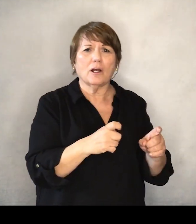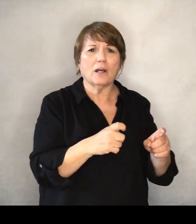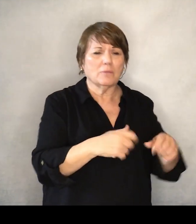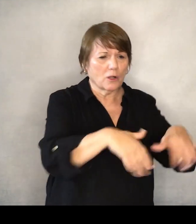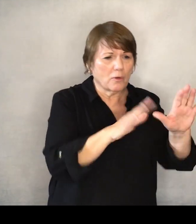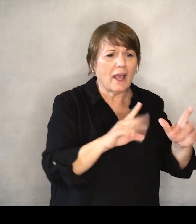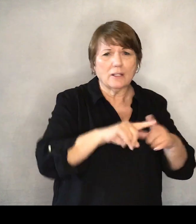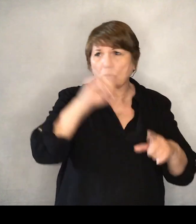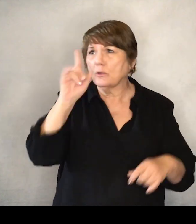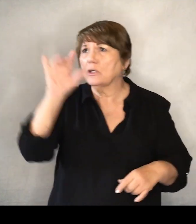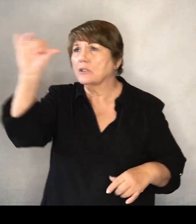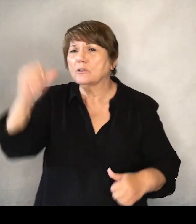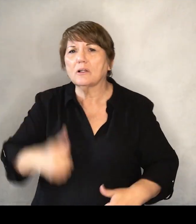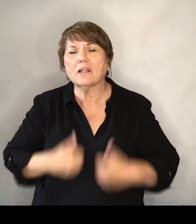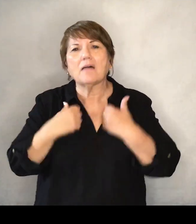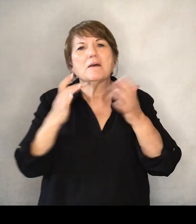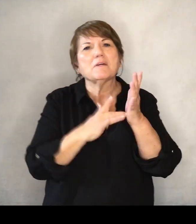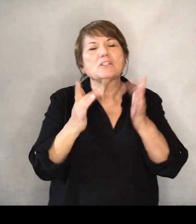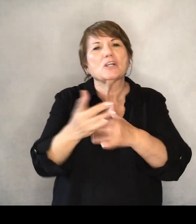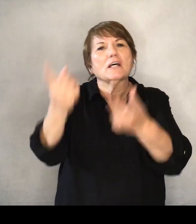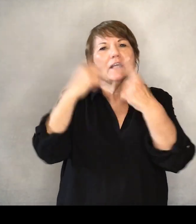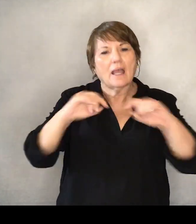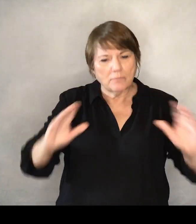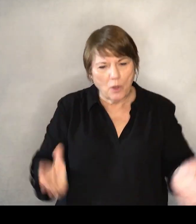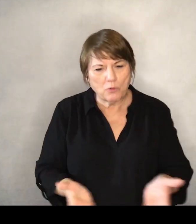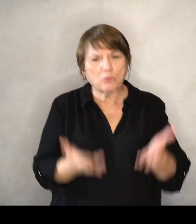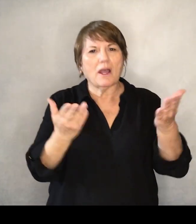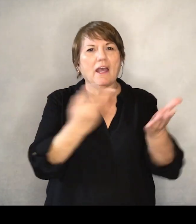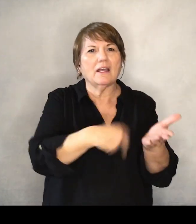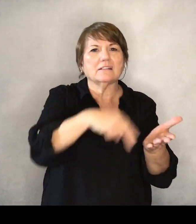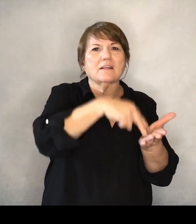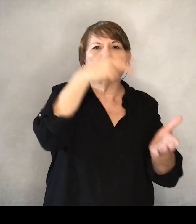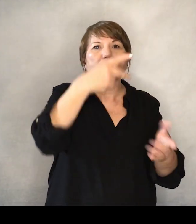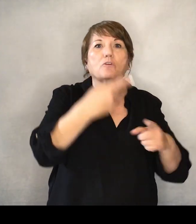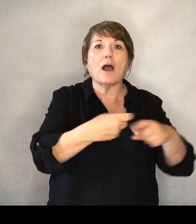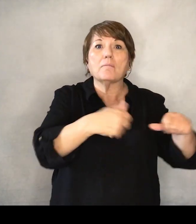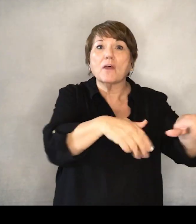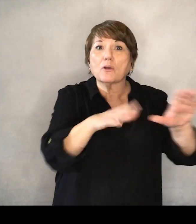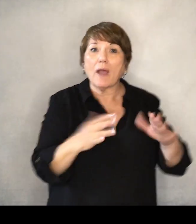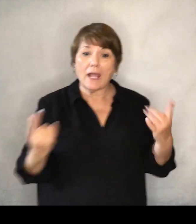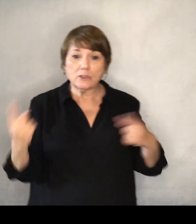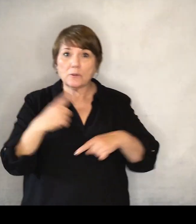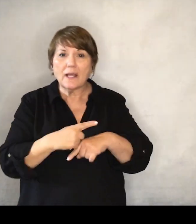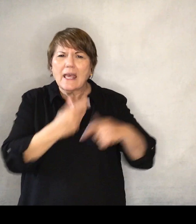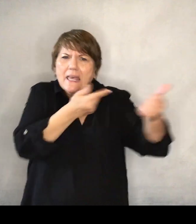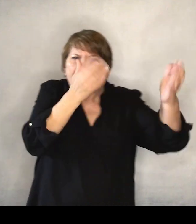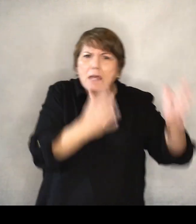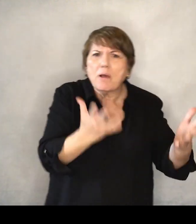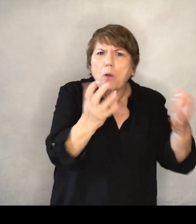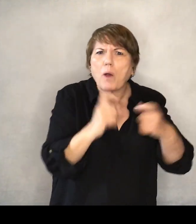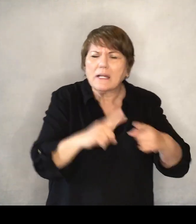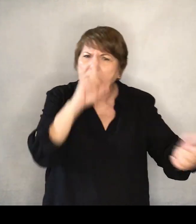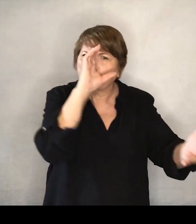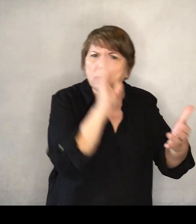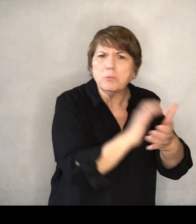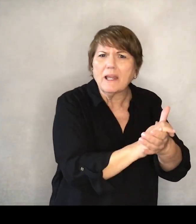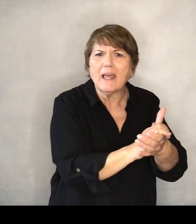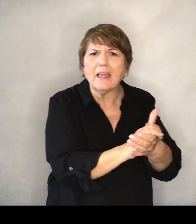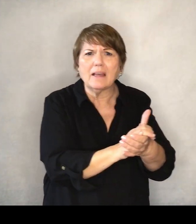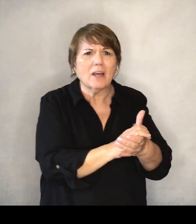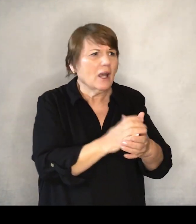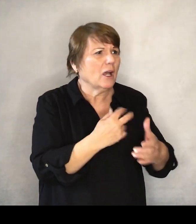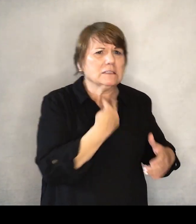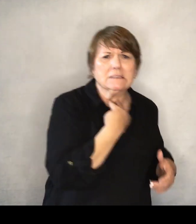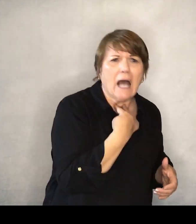into eternal life. He came to raise us from the graves we are in today that the enemy wants us to believe we have no way